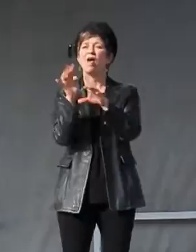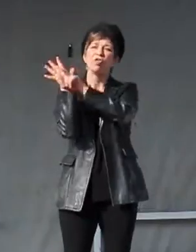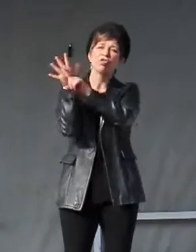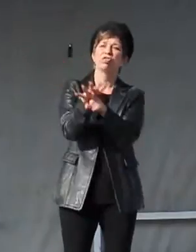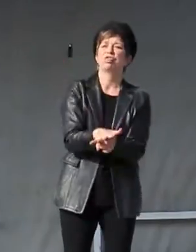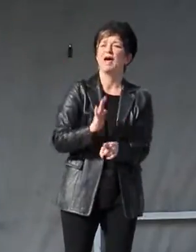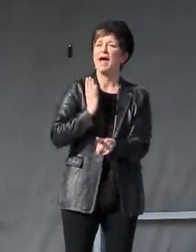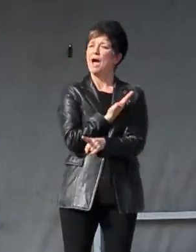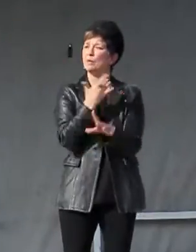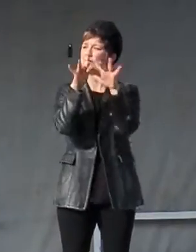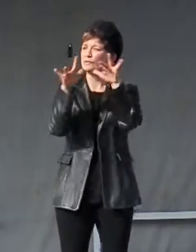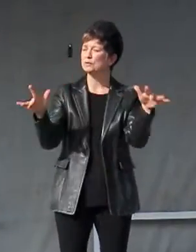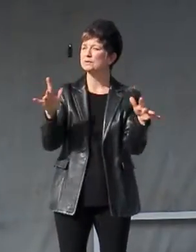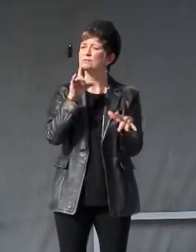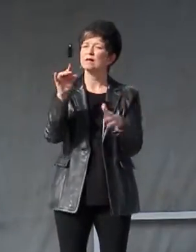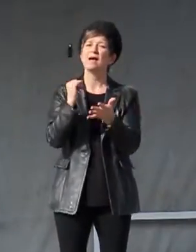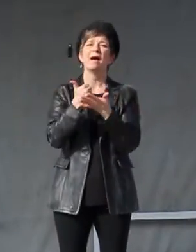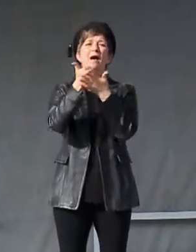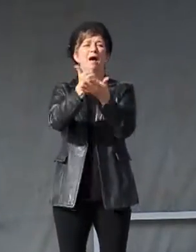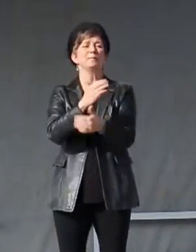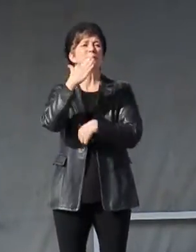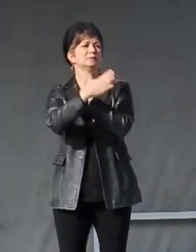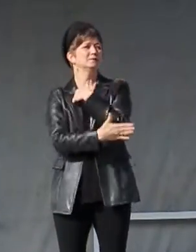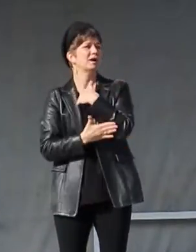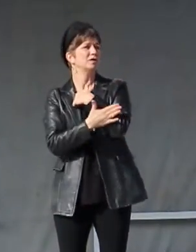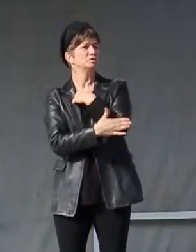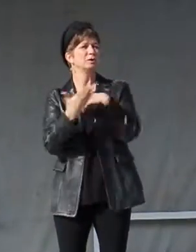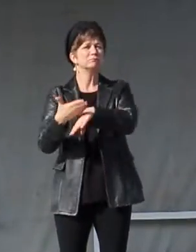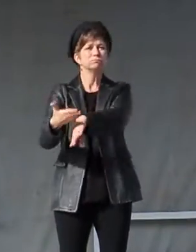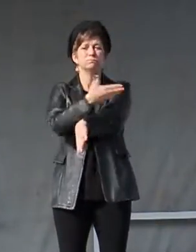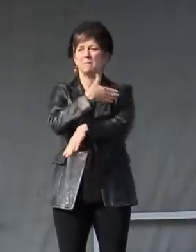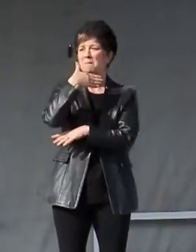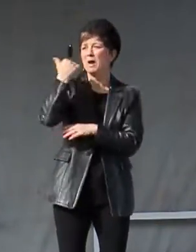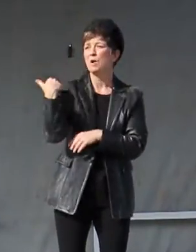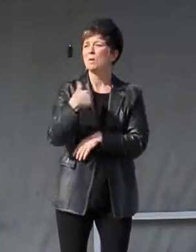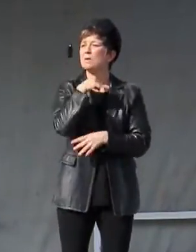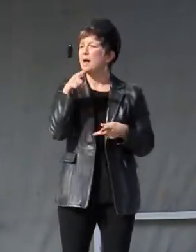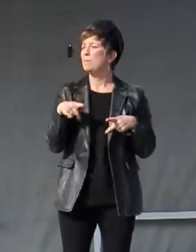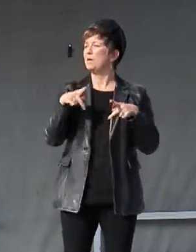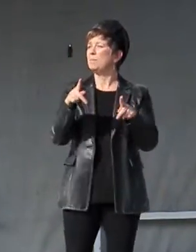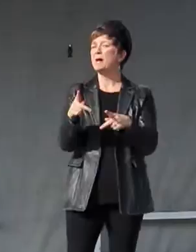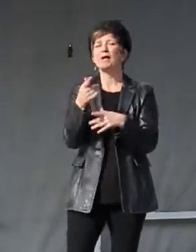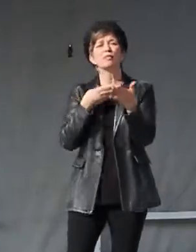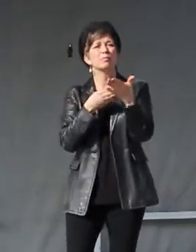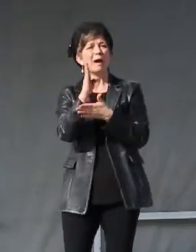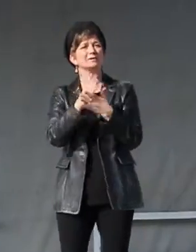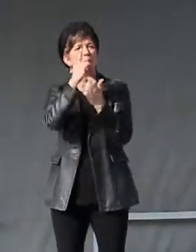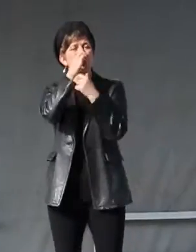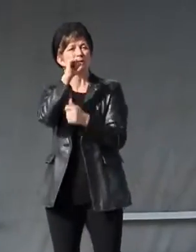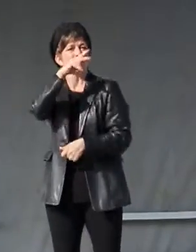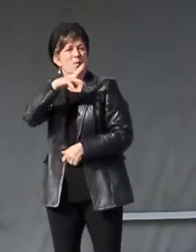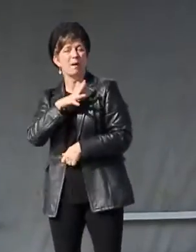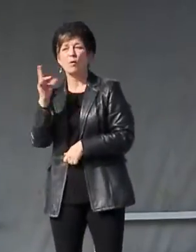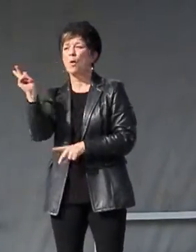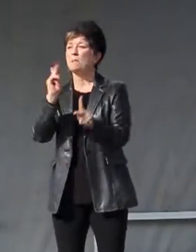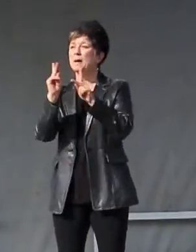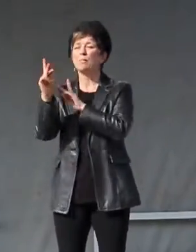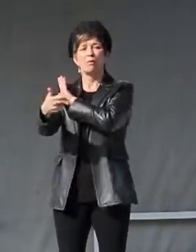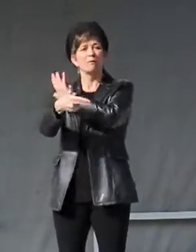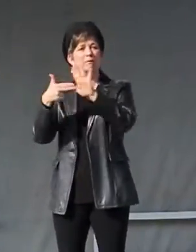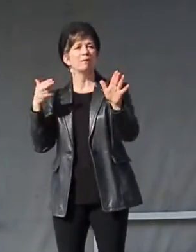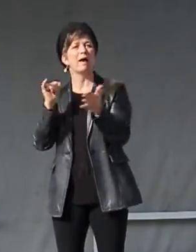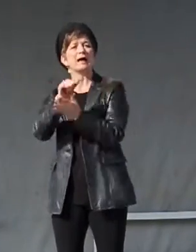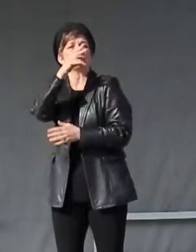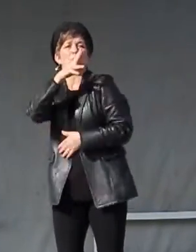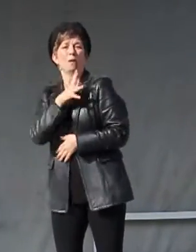that makes our nation great. We will no longer allow the rights and interests of women and those who identify as women